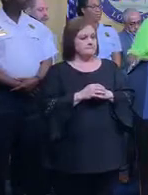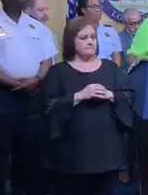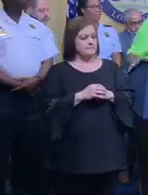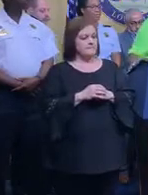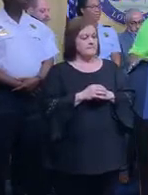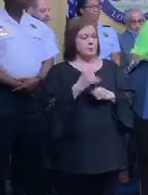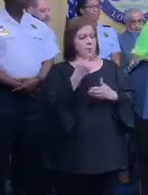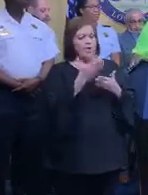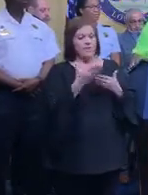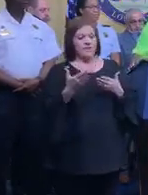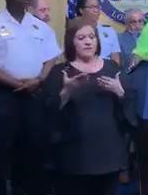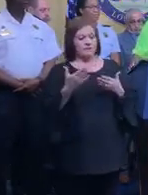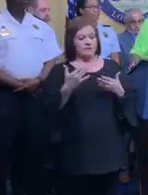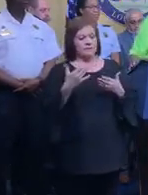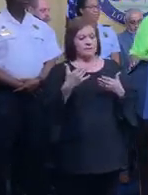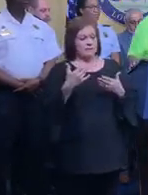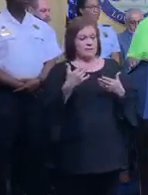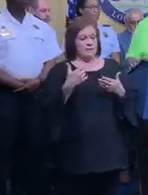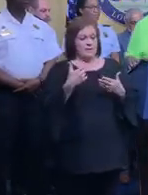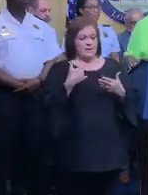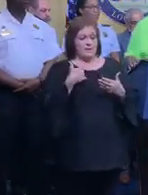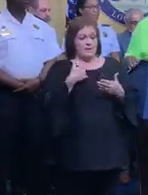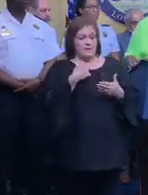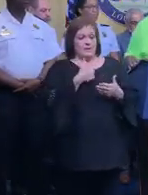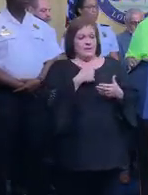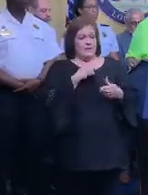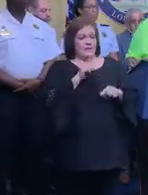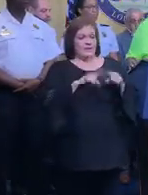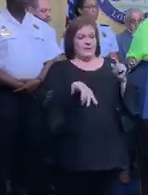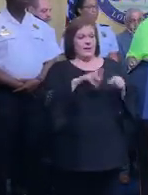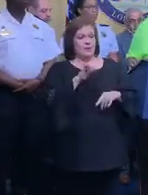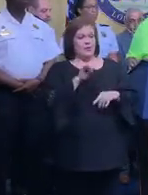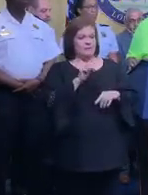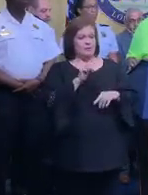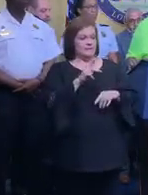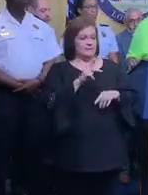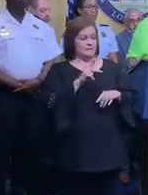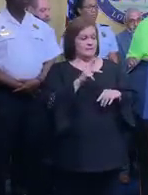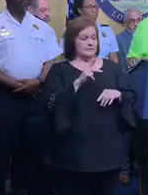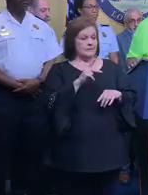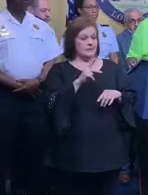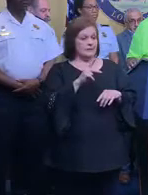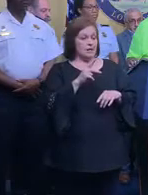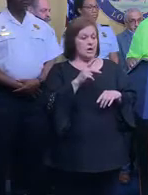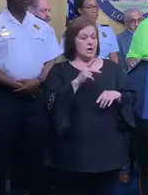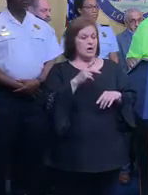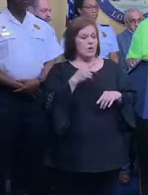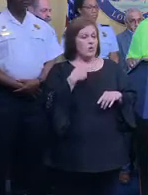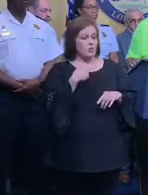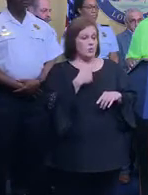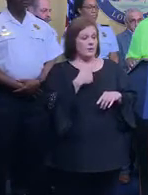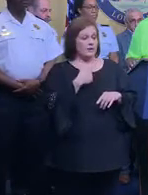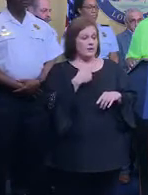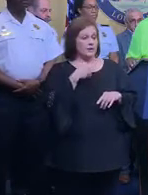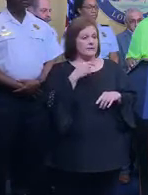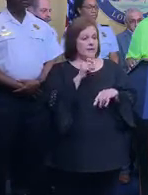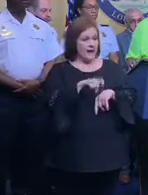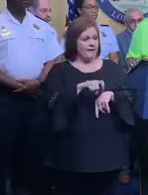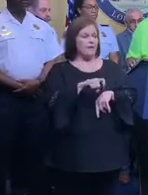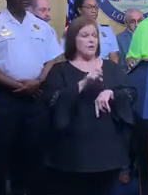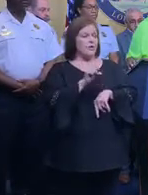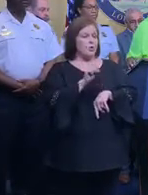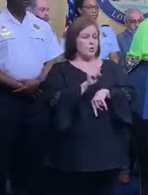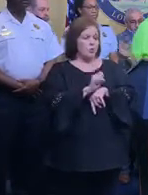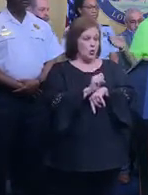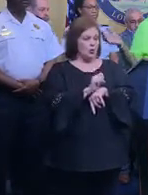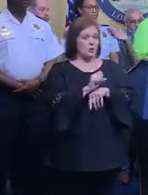The one thing we cannot fool ourselves is that we are independent in this. We are all in this together, and we are